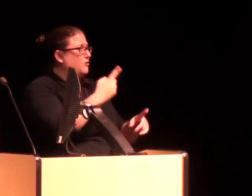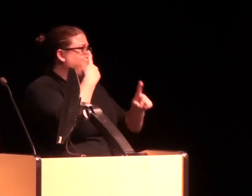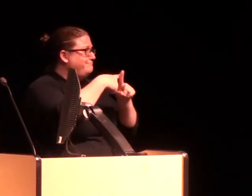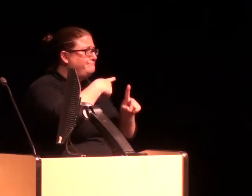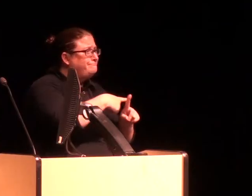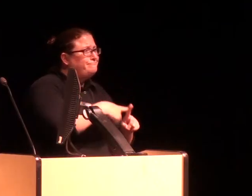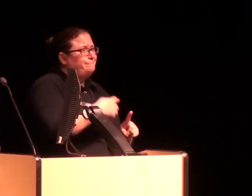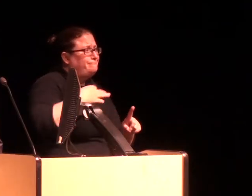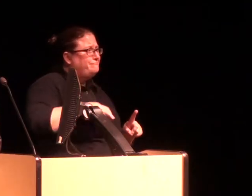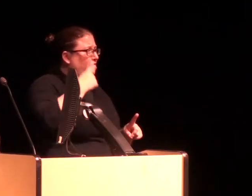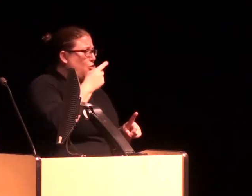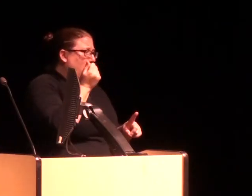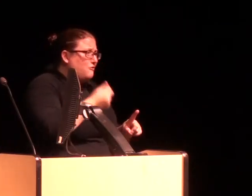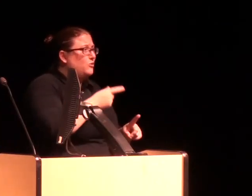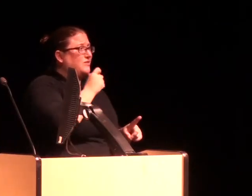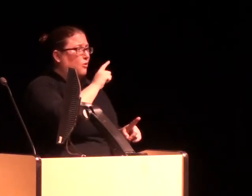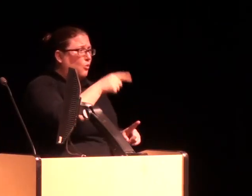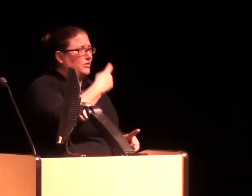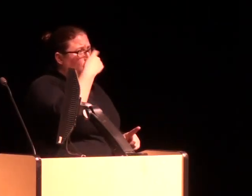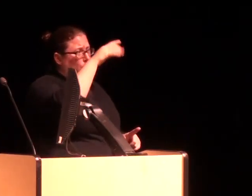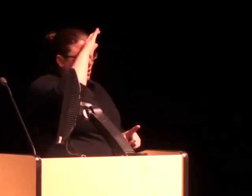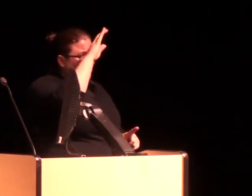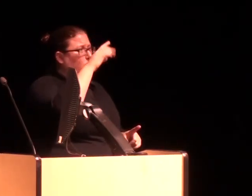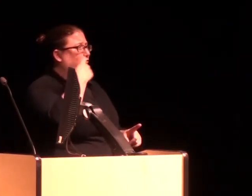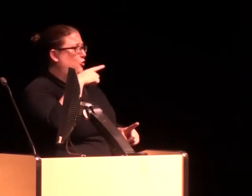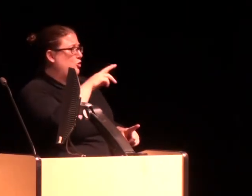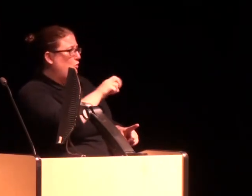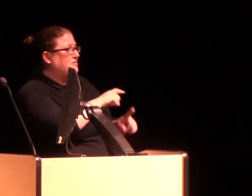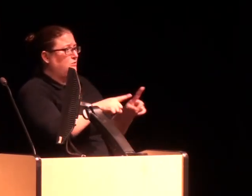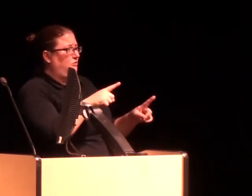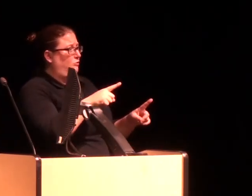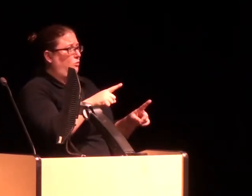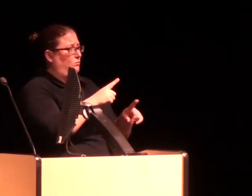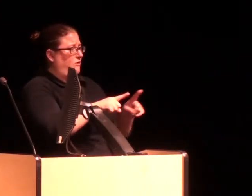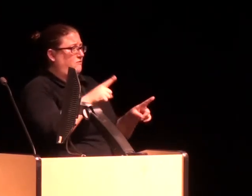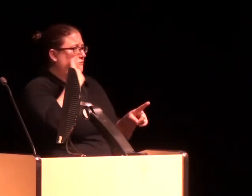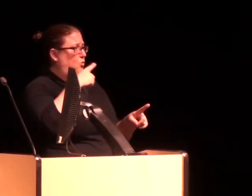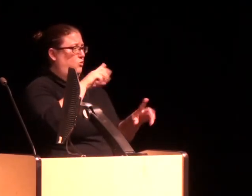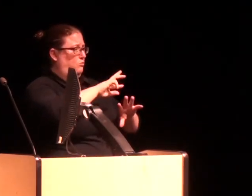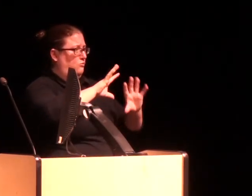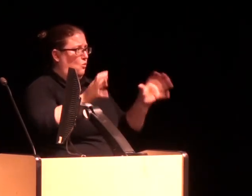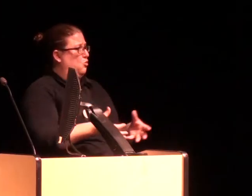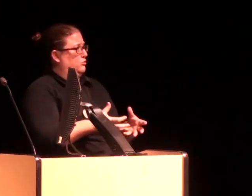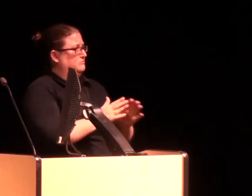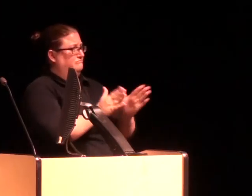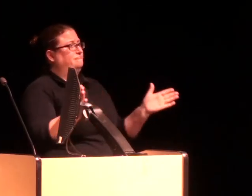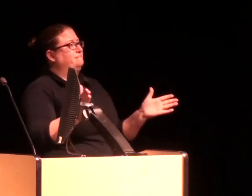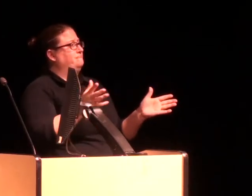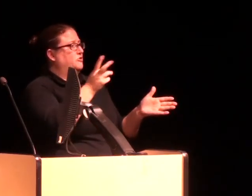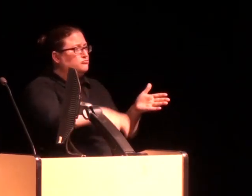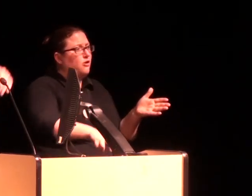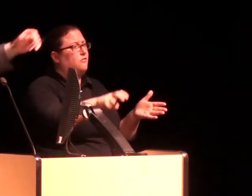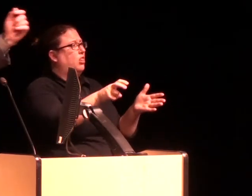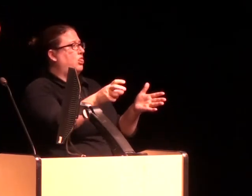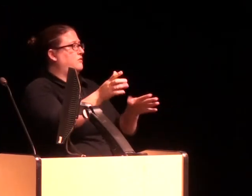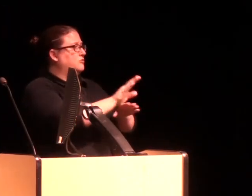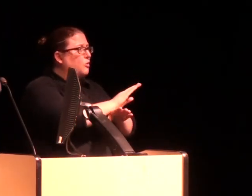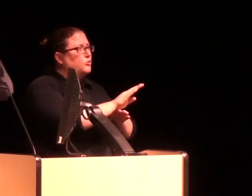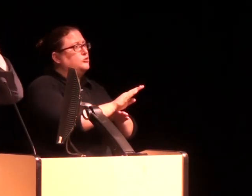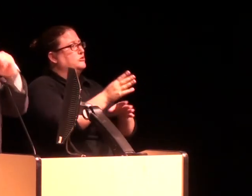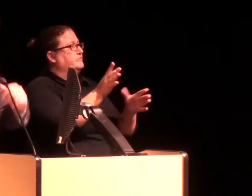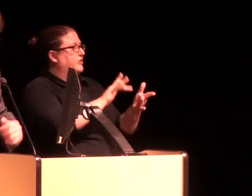you know? Not only for Cuba, not only for the United States, for many people in the world. We are talking about travel, commerce, internet and telecommunications,